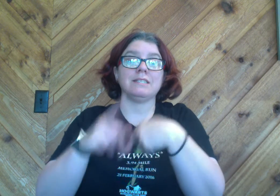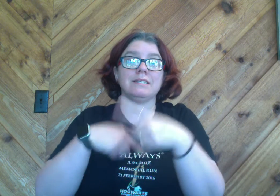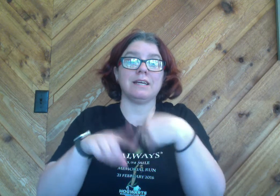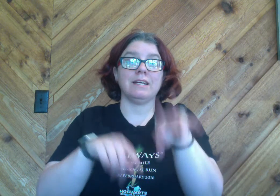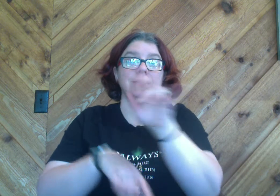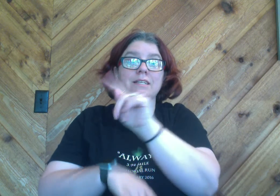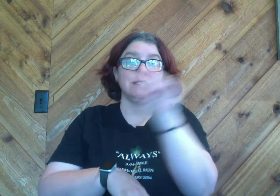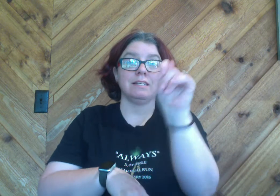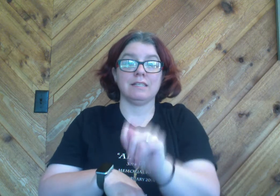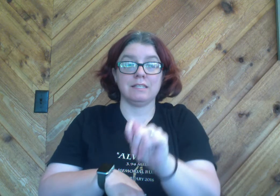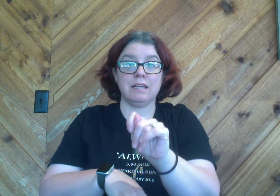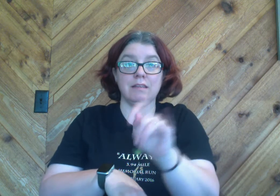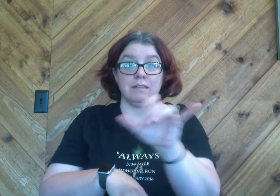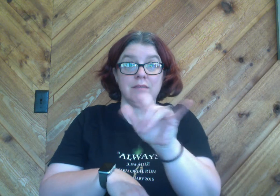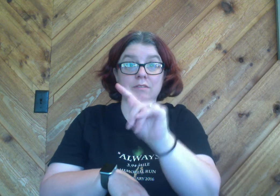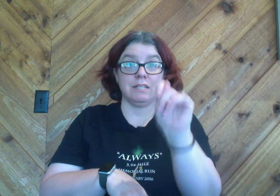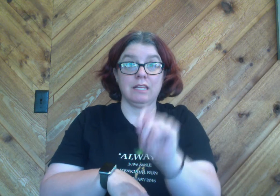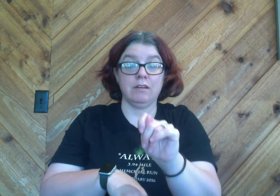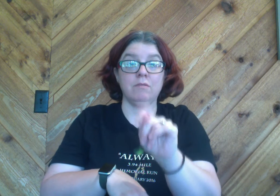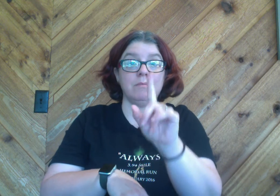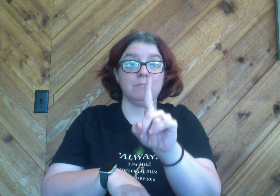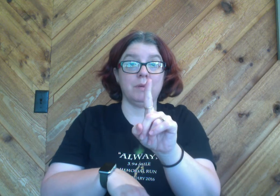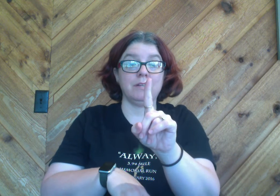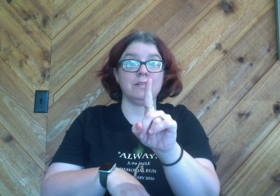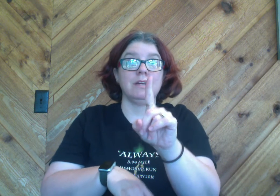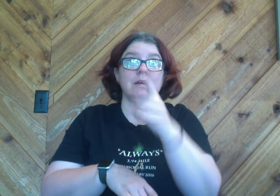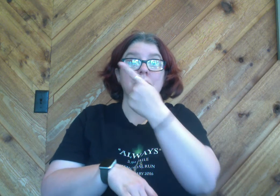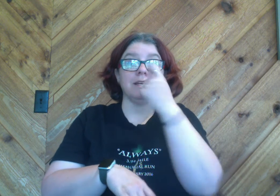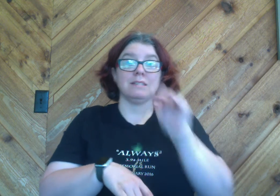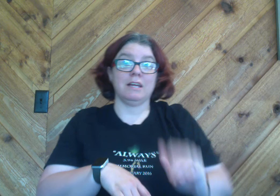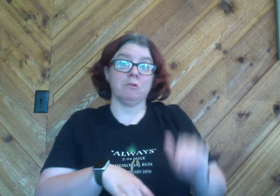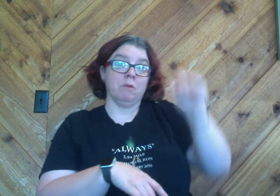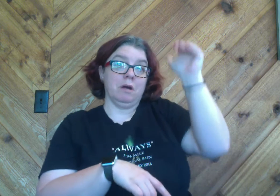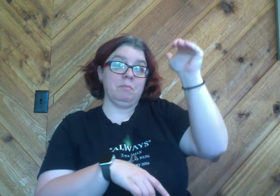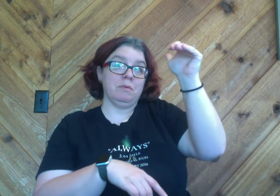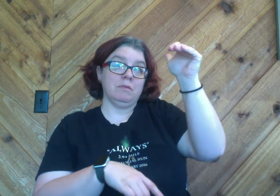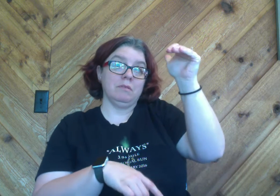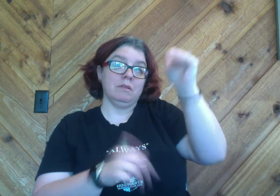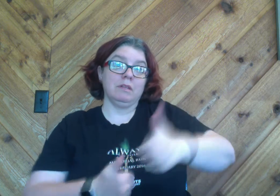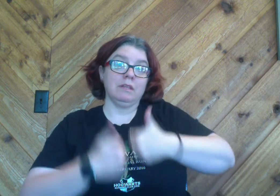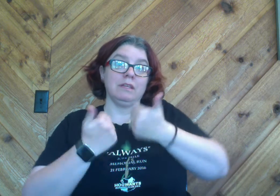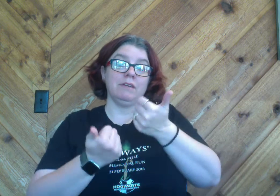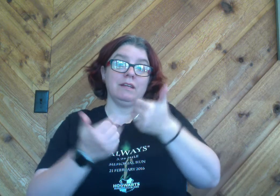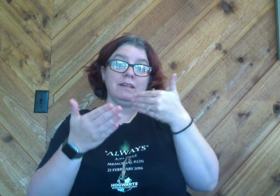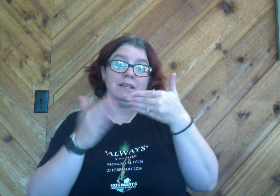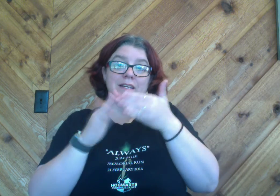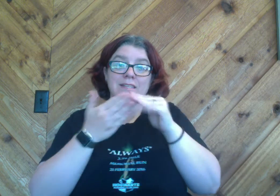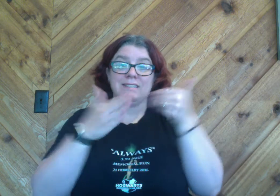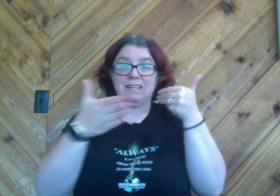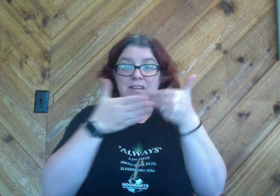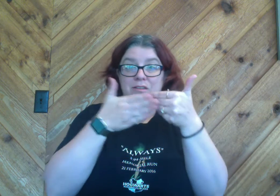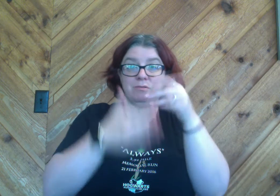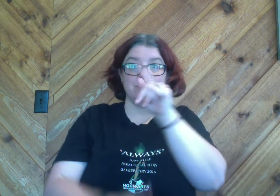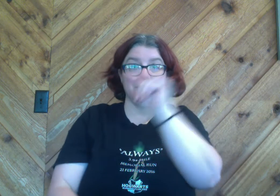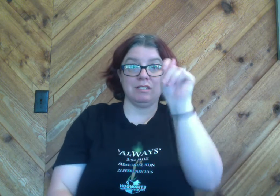signed the same as Toledo but because I grew up living in a city close to